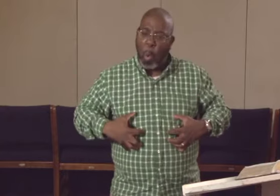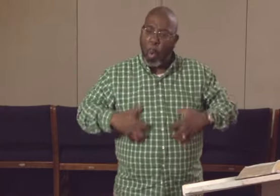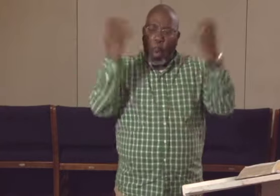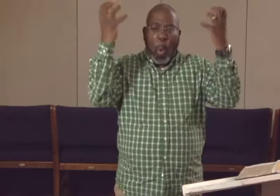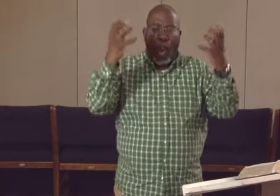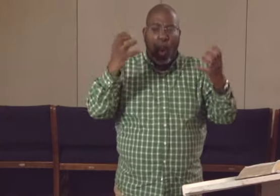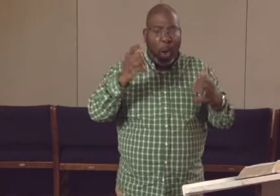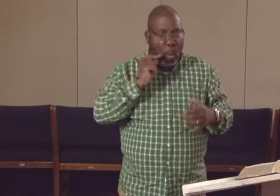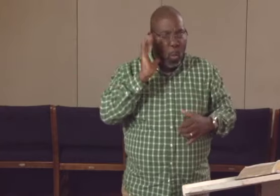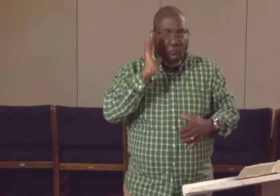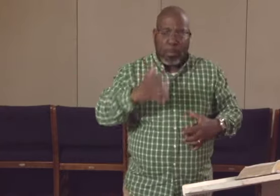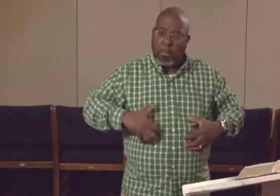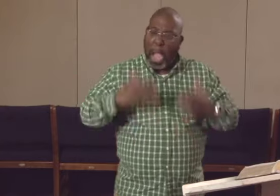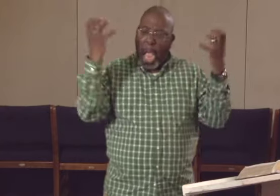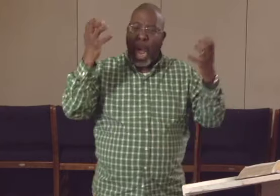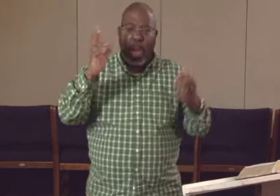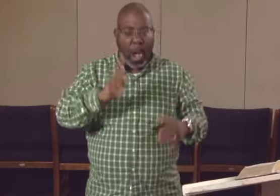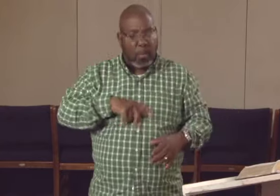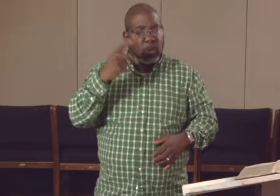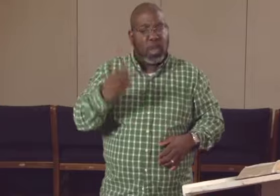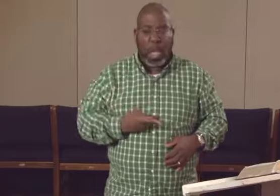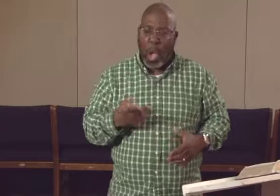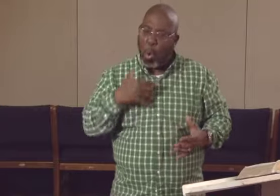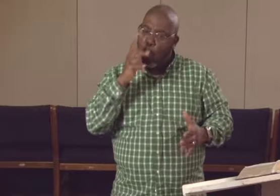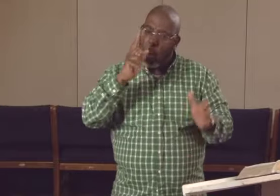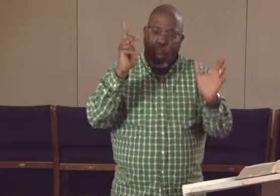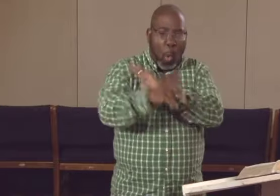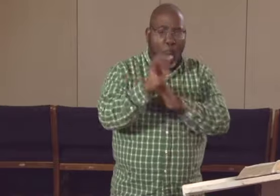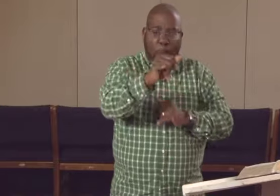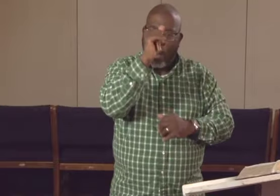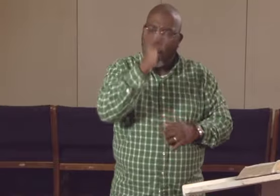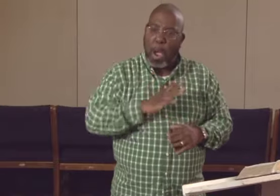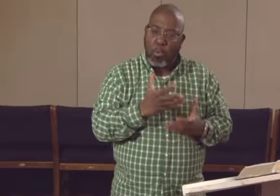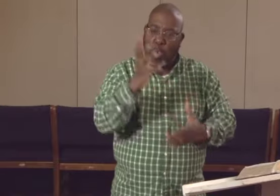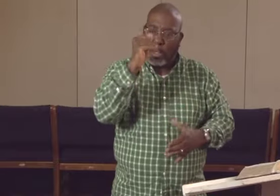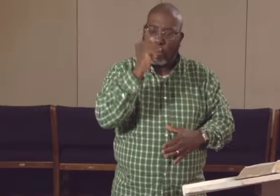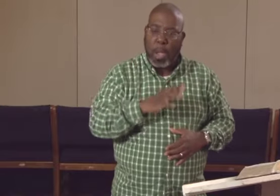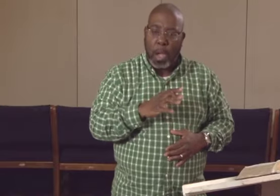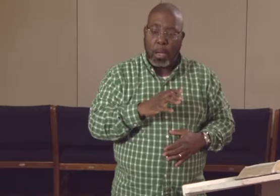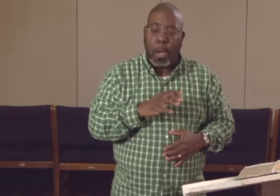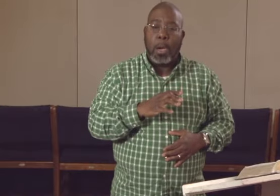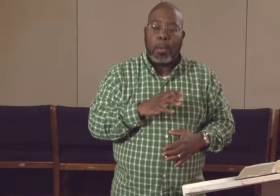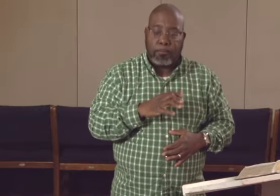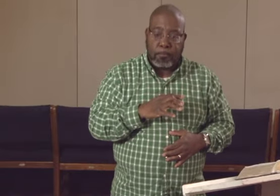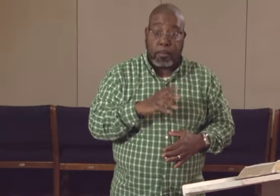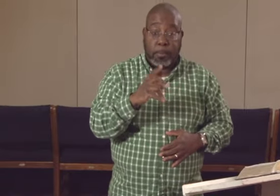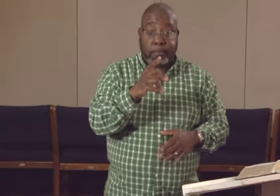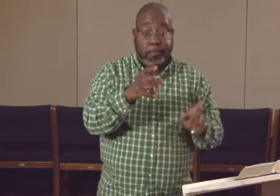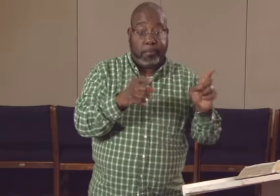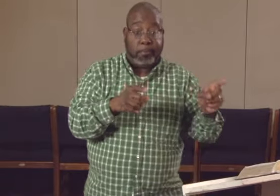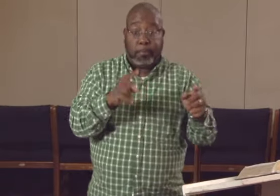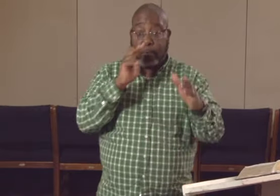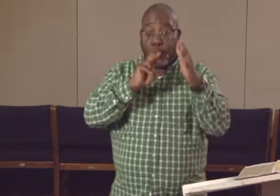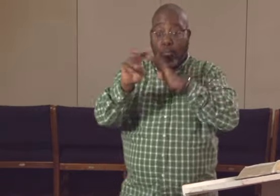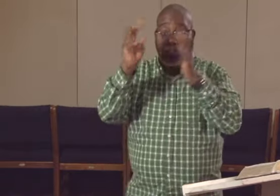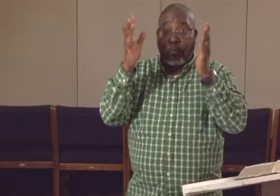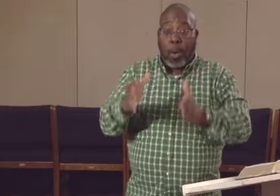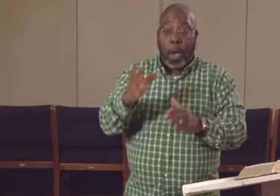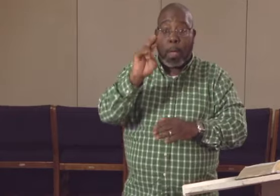him. Now, king, what would you think of a man who would do such a thing?" Well, the king got all upset and said, "That man ought to die."